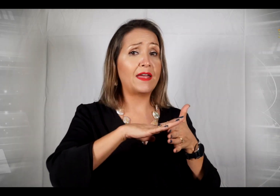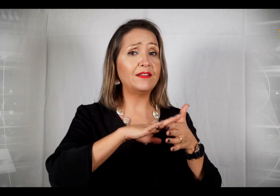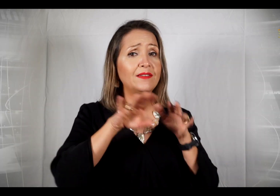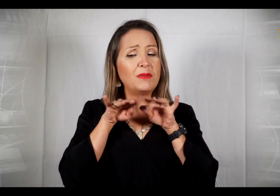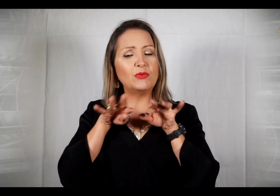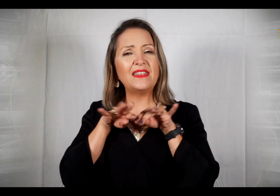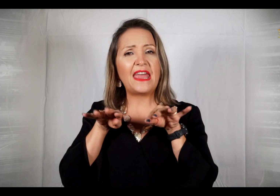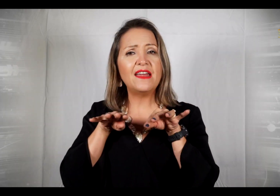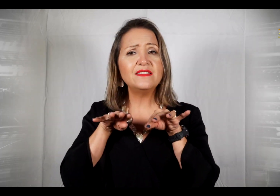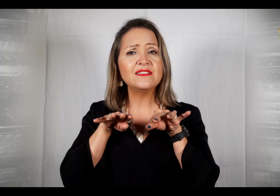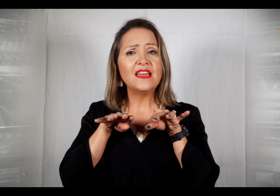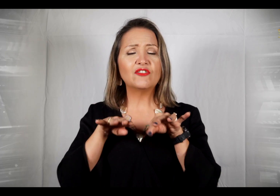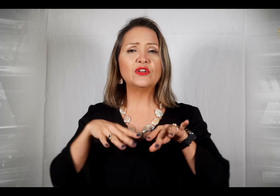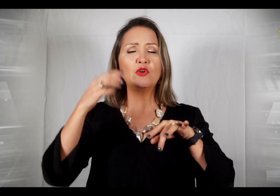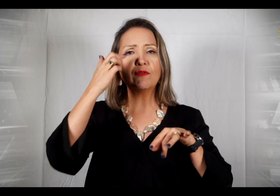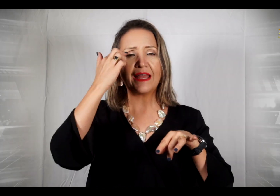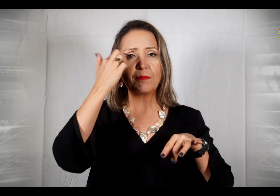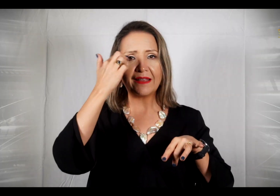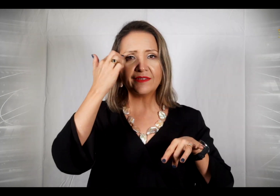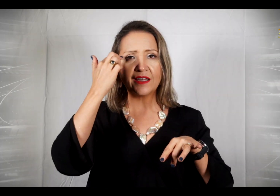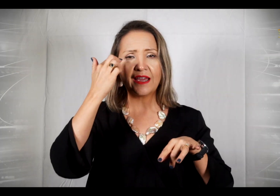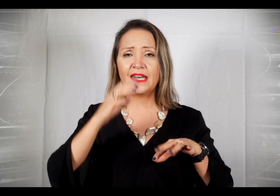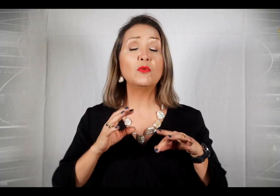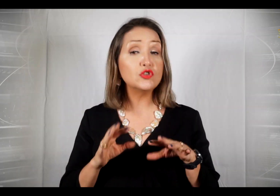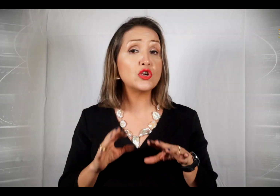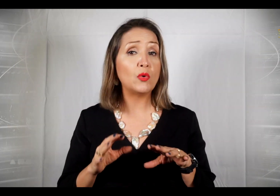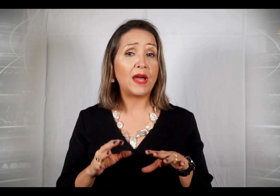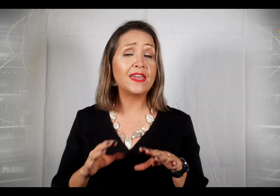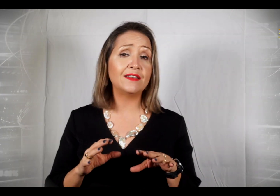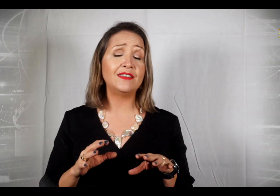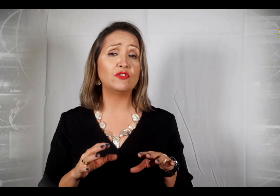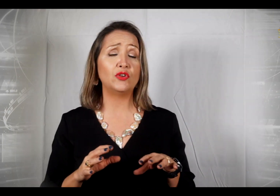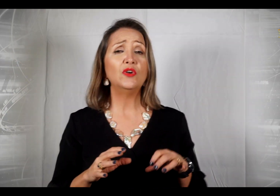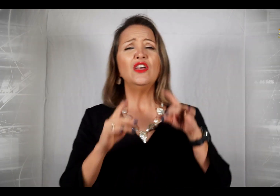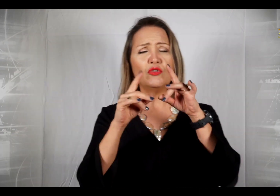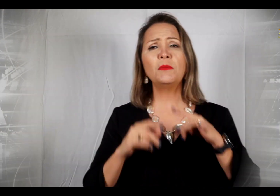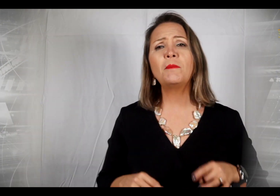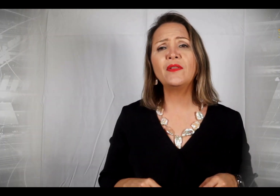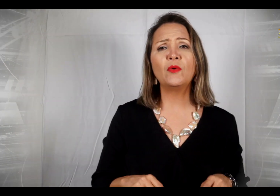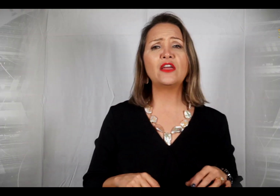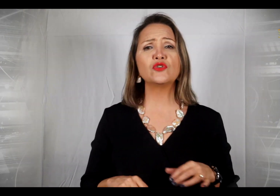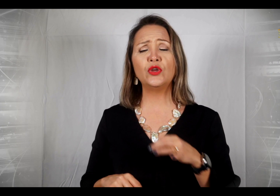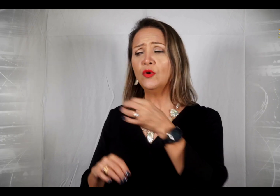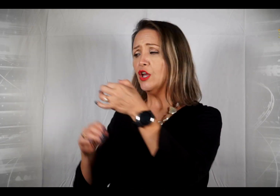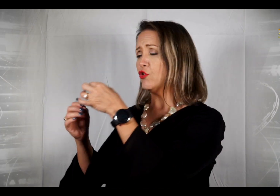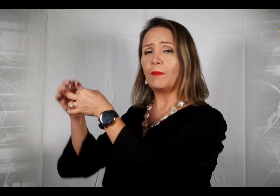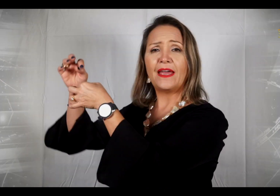dries between the hairs, it's going to look like plastic and it will show. I guarantee that to you. So remember the way I showed you. You apply the